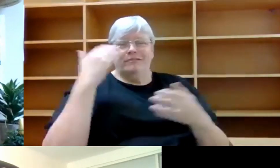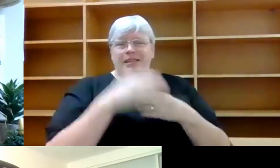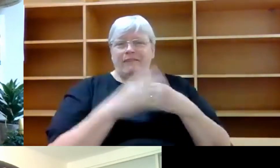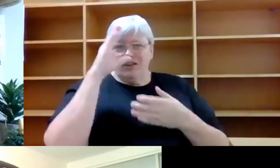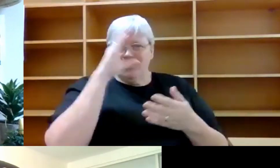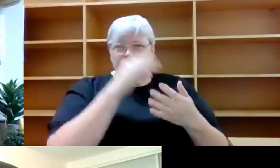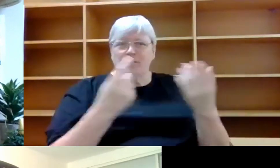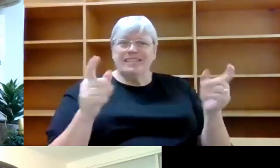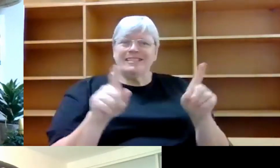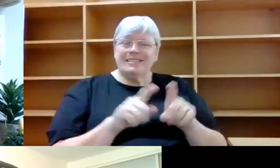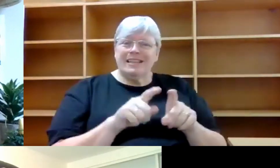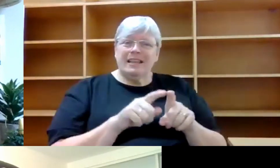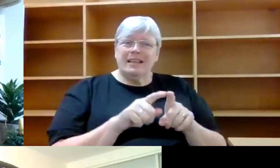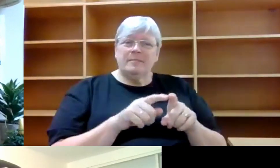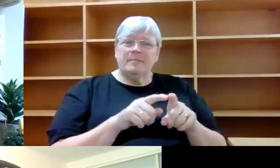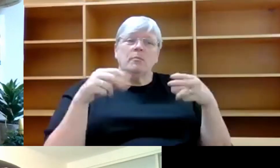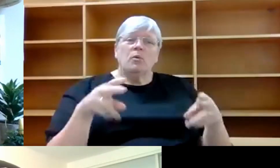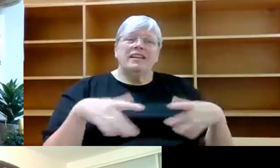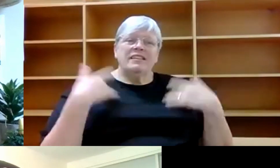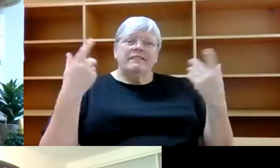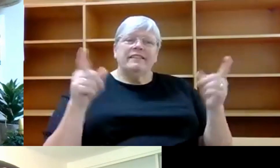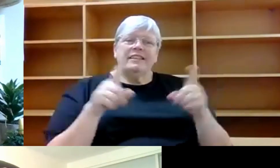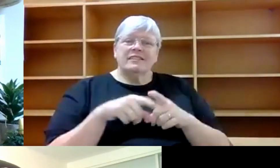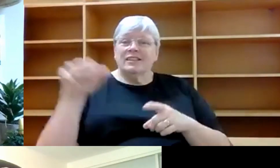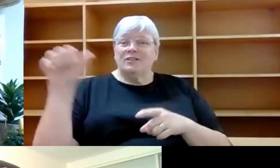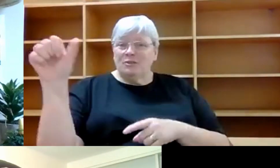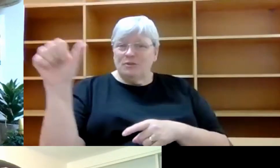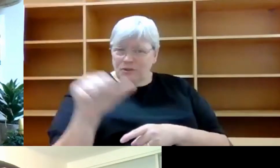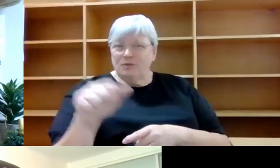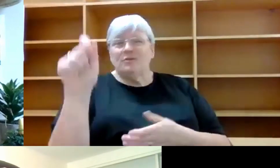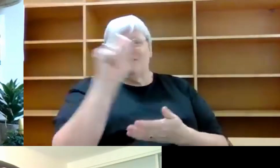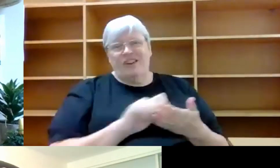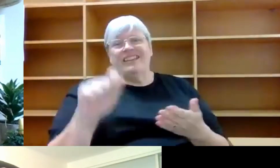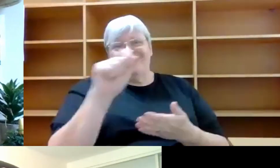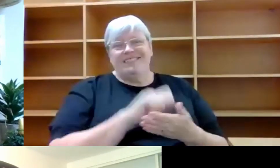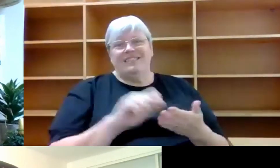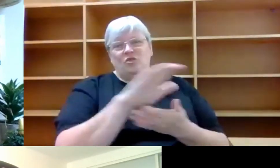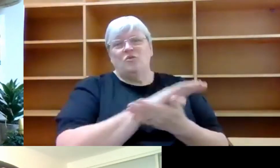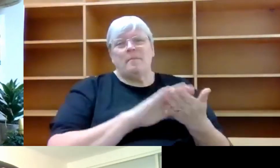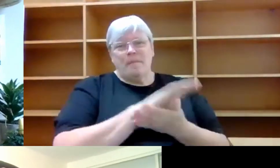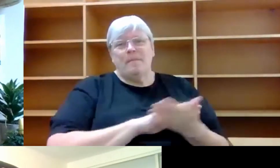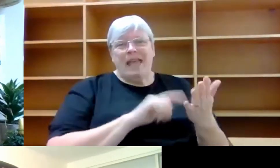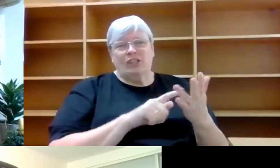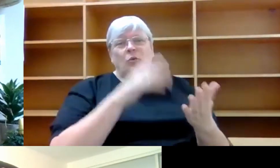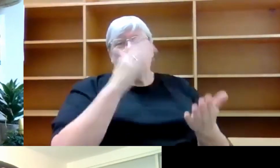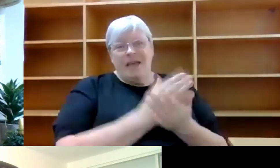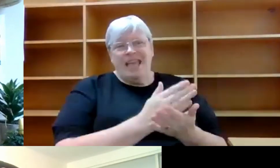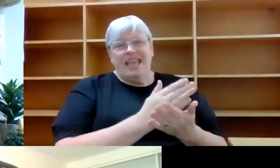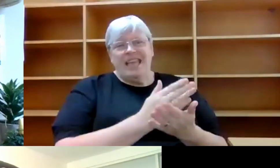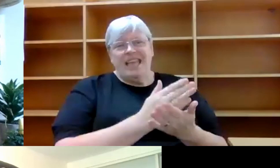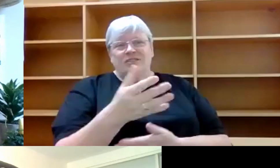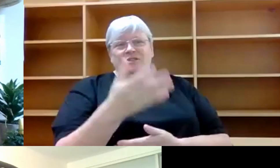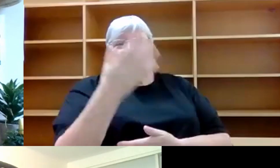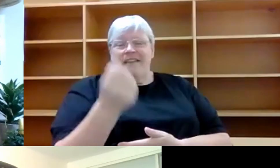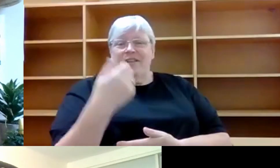So in some ways it feels like the book you were meant to write, and I wonder, could you talk a little bit about, like, you already have a little bit, but just